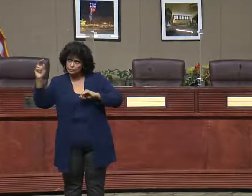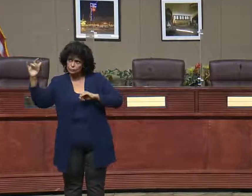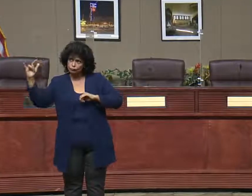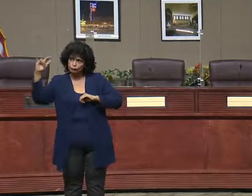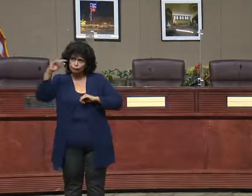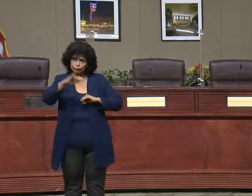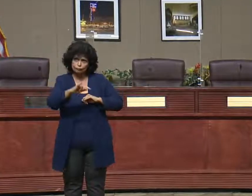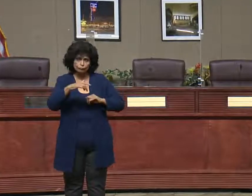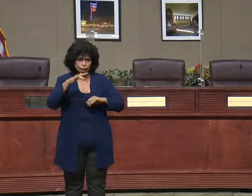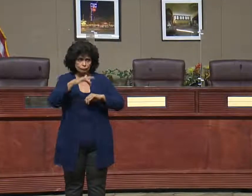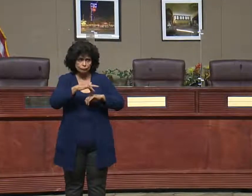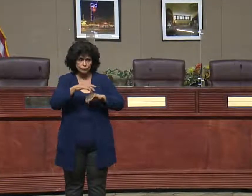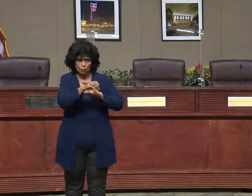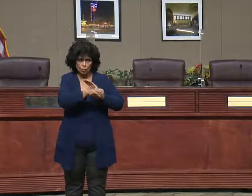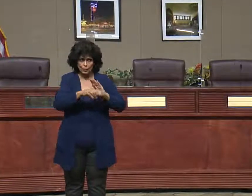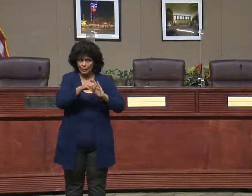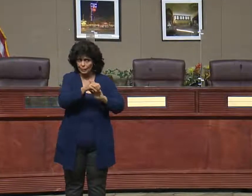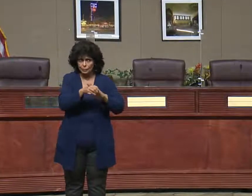That's probably more